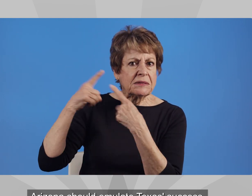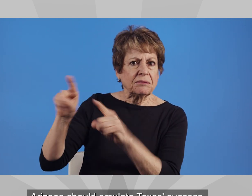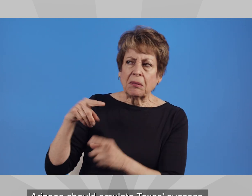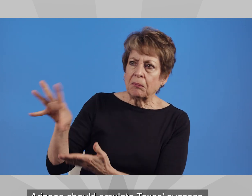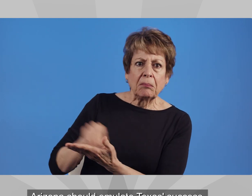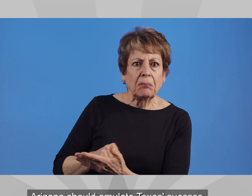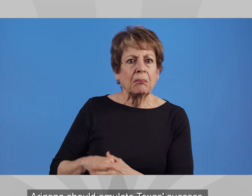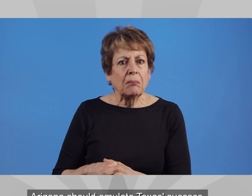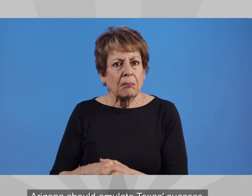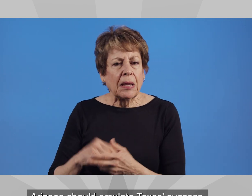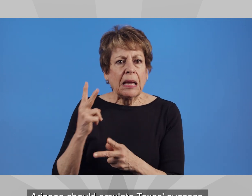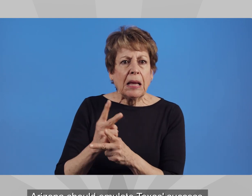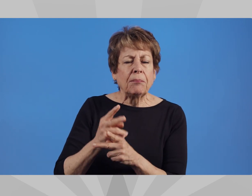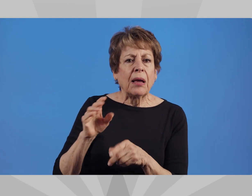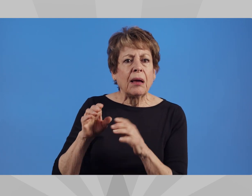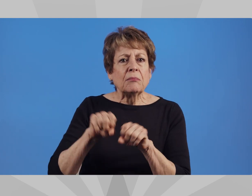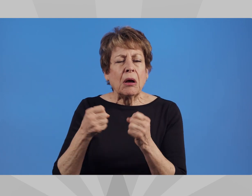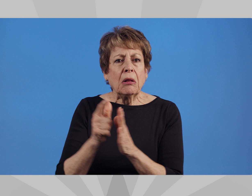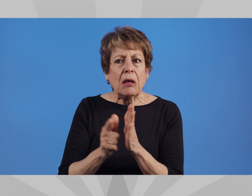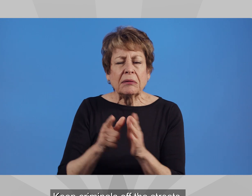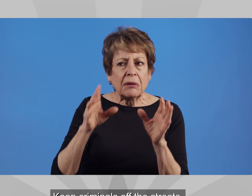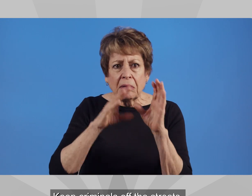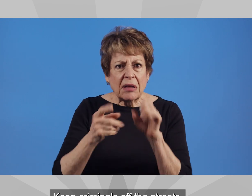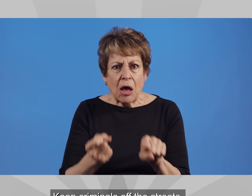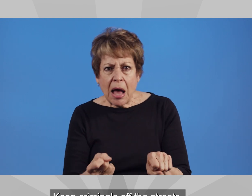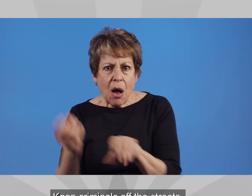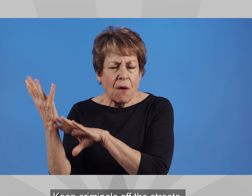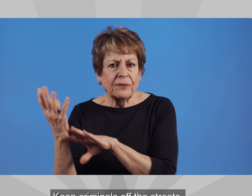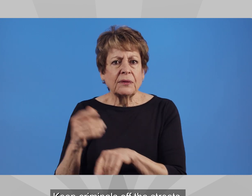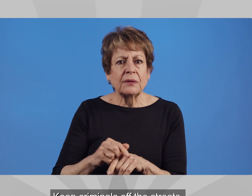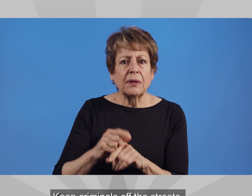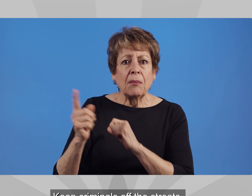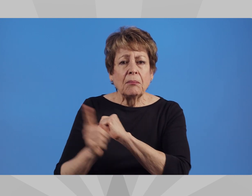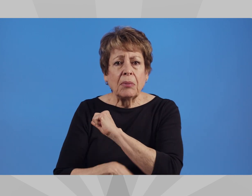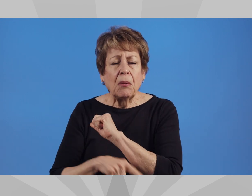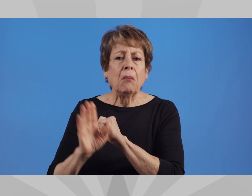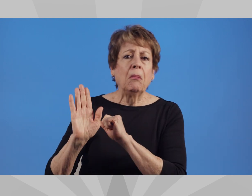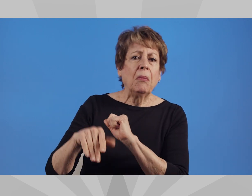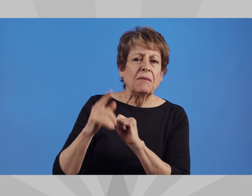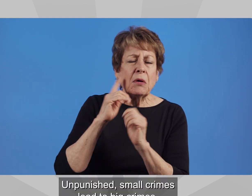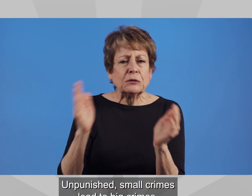Arizona should emulate Texas's success. Keep criminals off the streets.